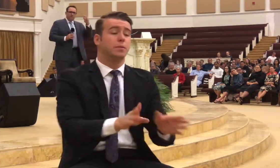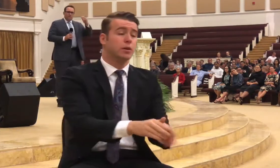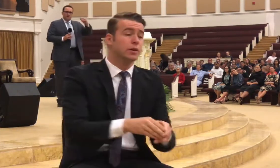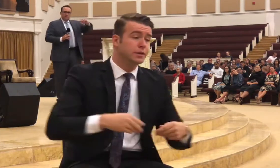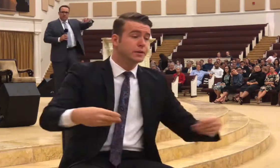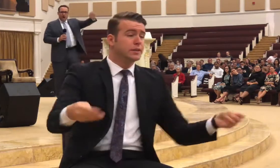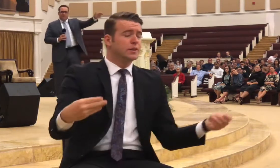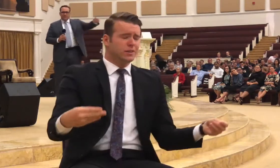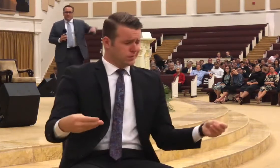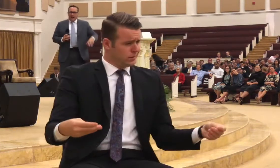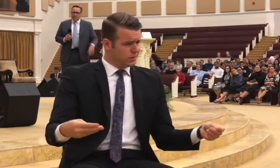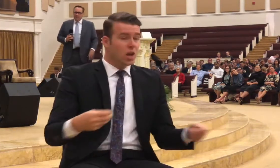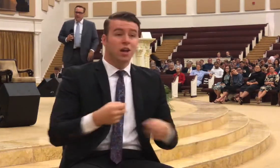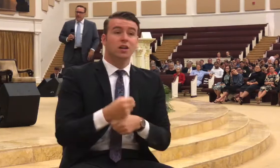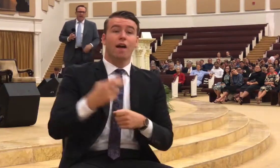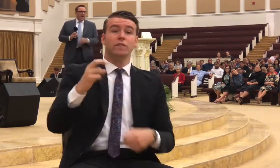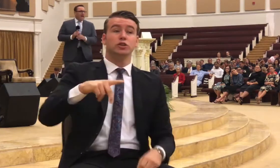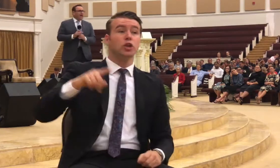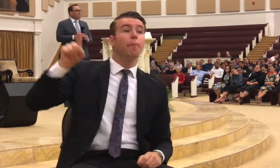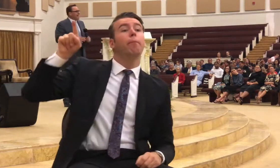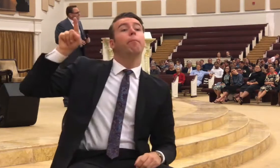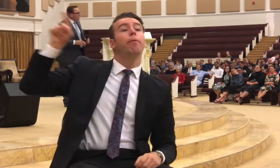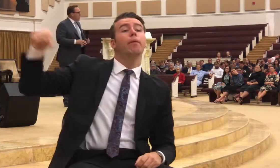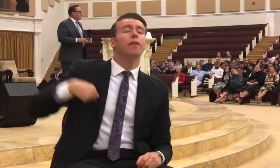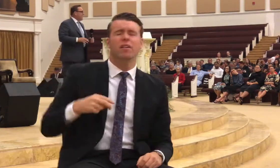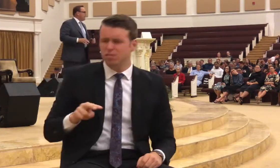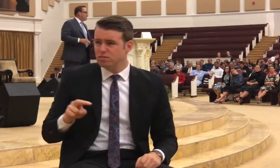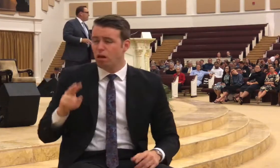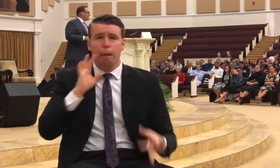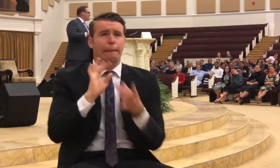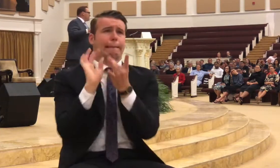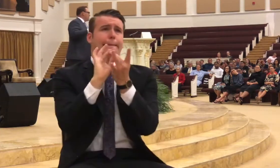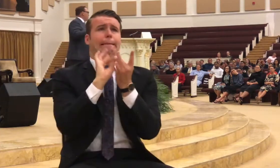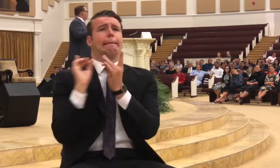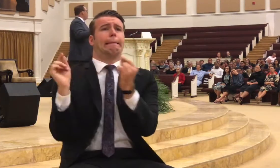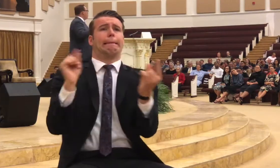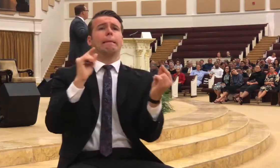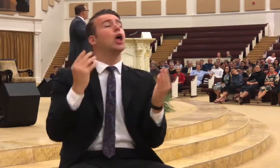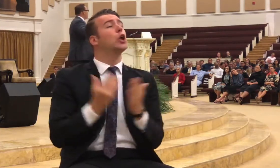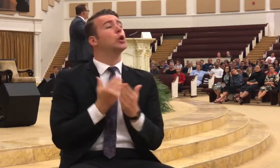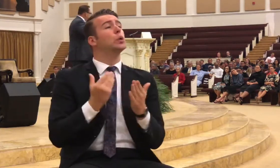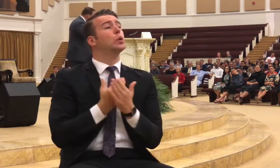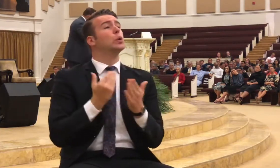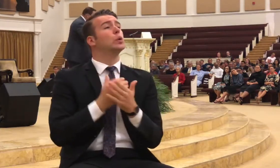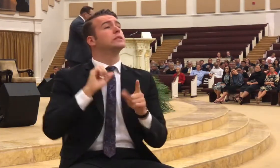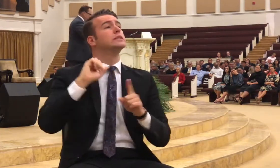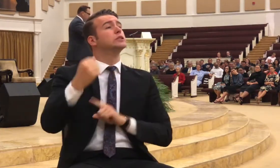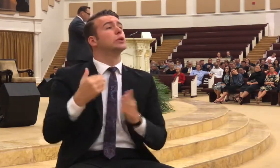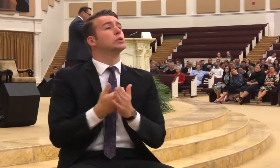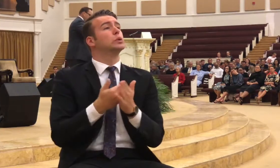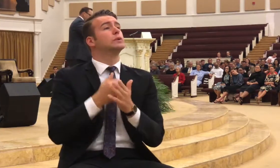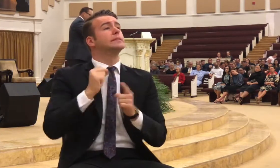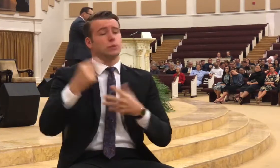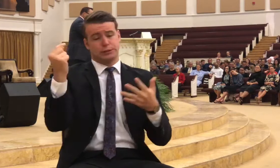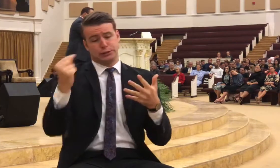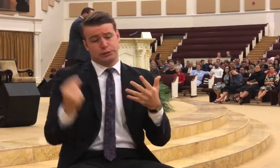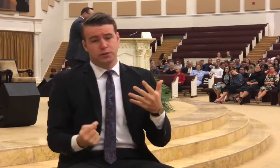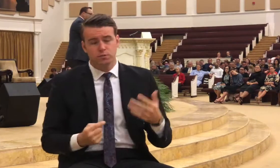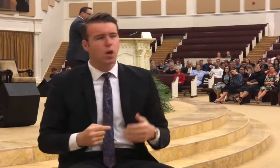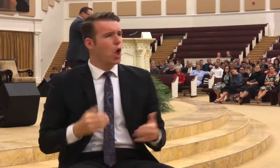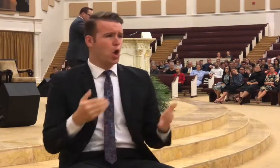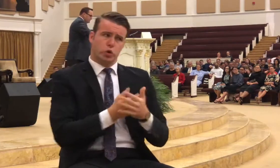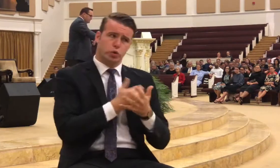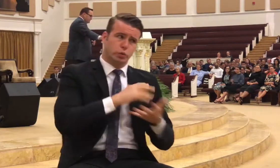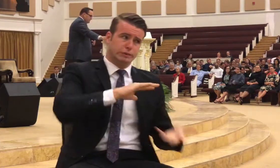to the coffee shop, and everybody's talking about this new situation. There's a